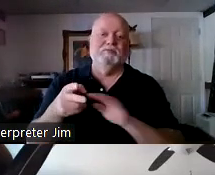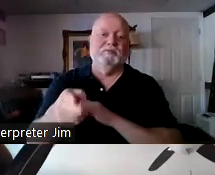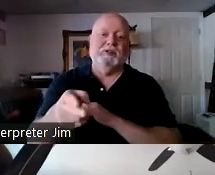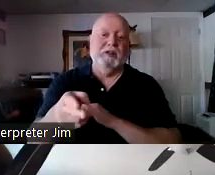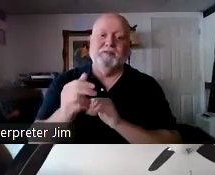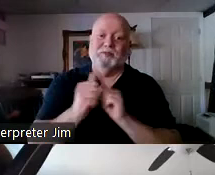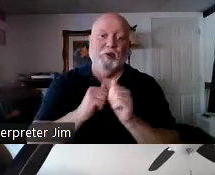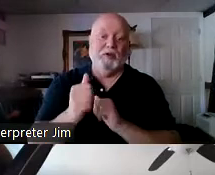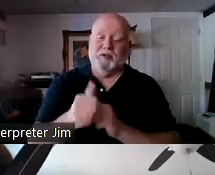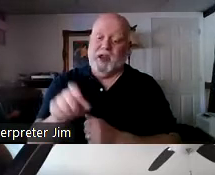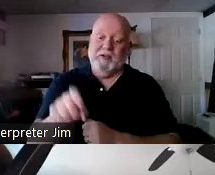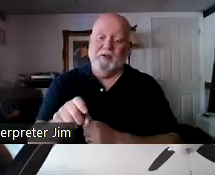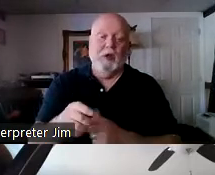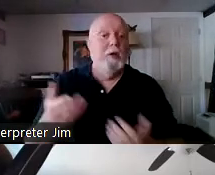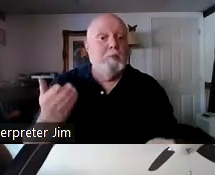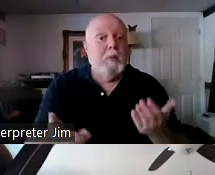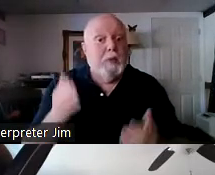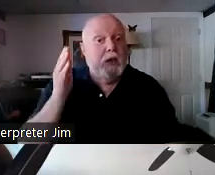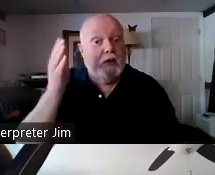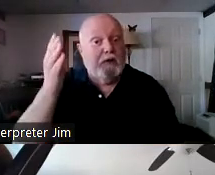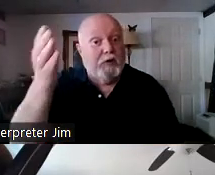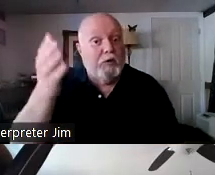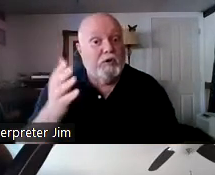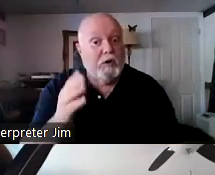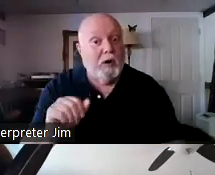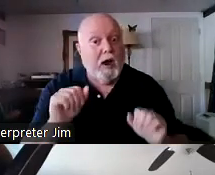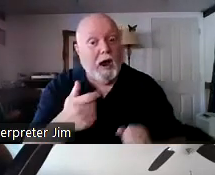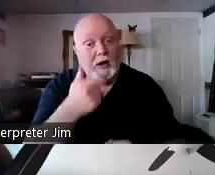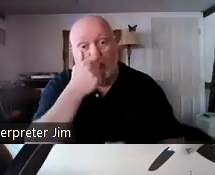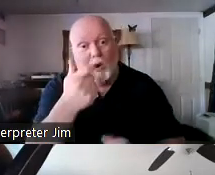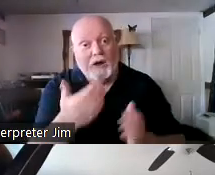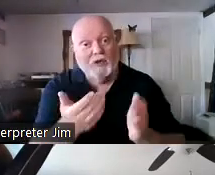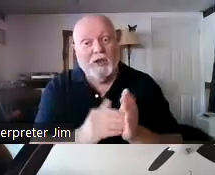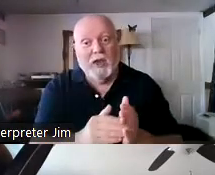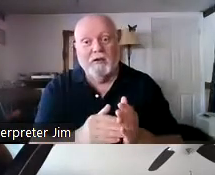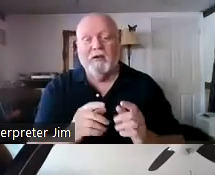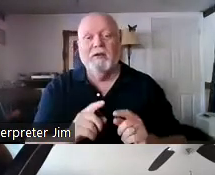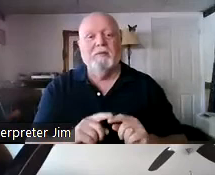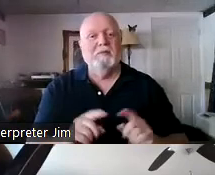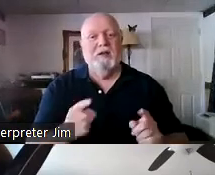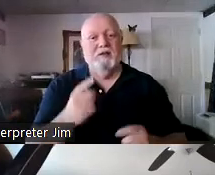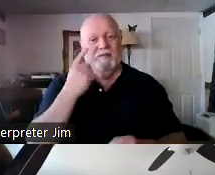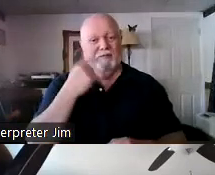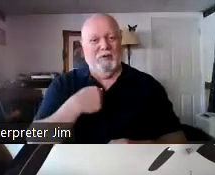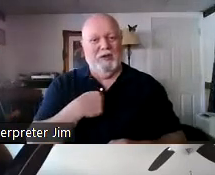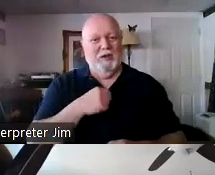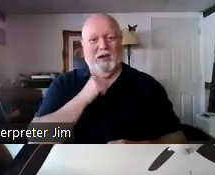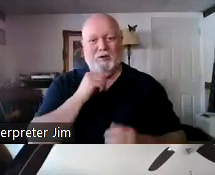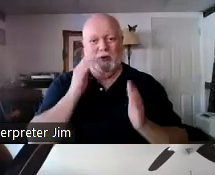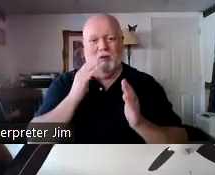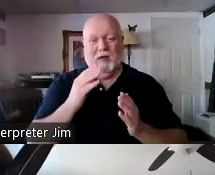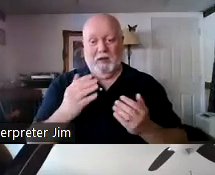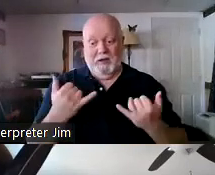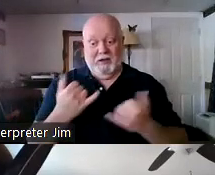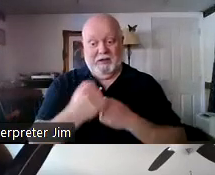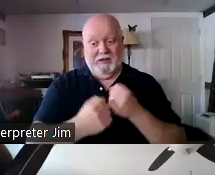that in the future I may never be able to watch sports again, but I talk about it a lot. I just don't pay attention at all. I didn't know who was in the Super Bowl this year.